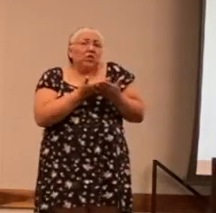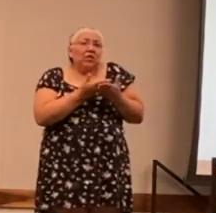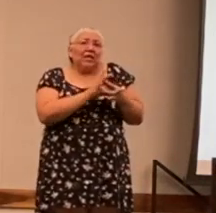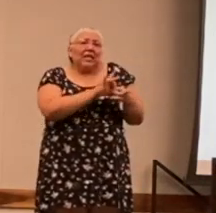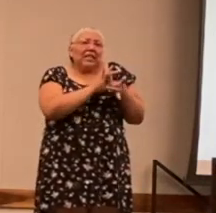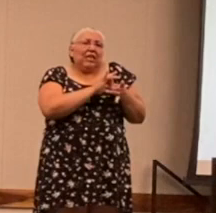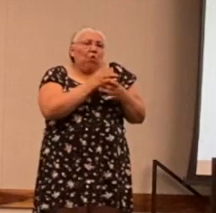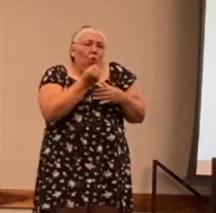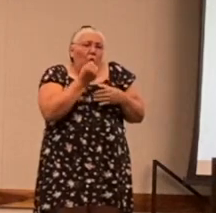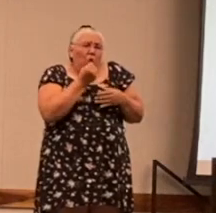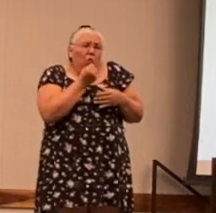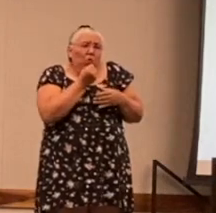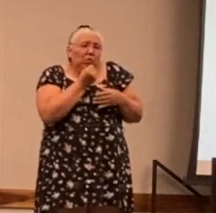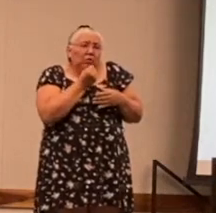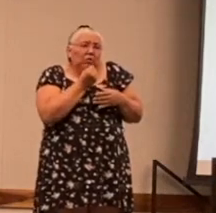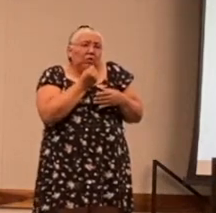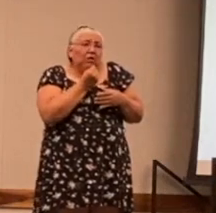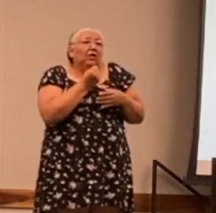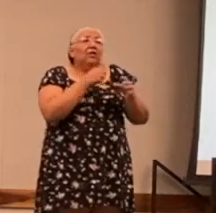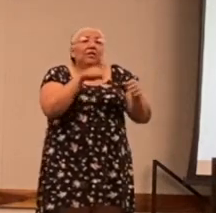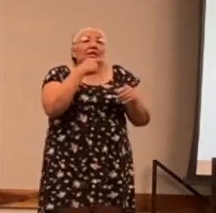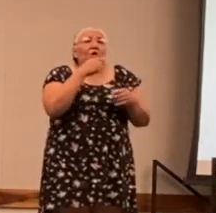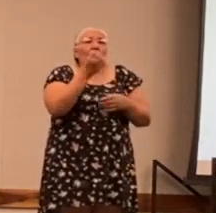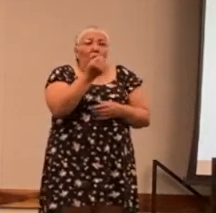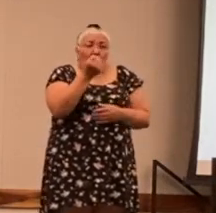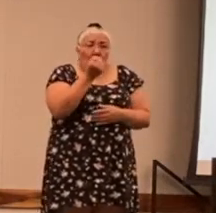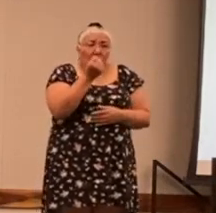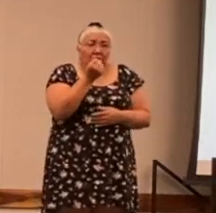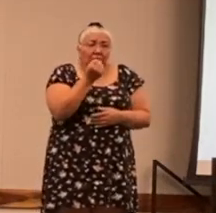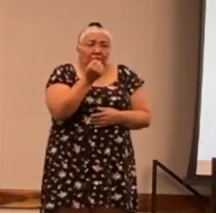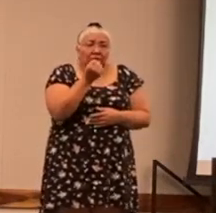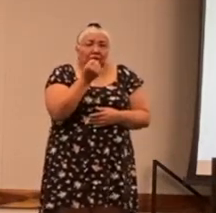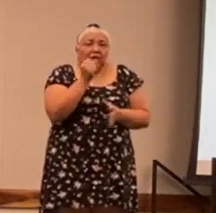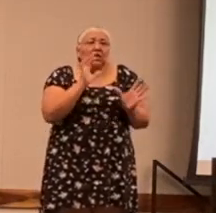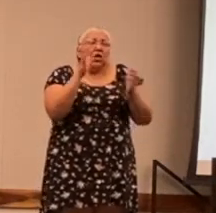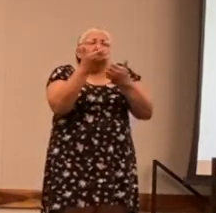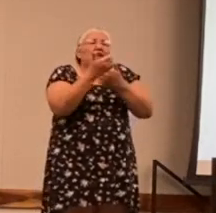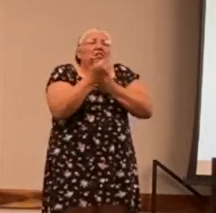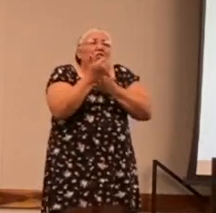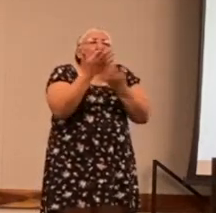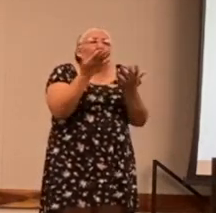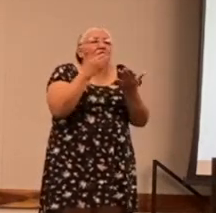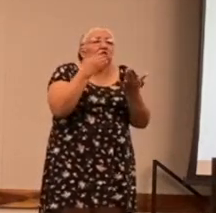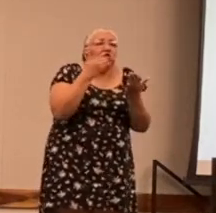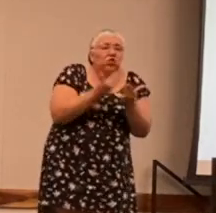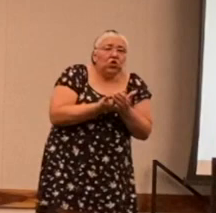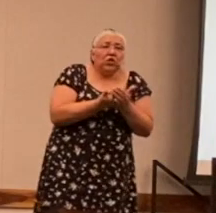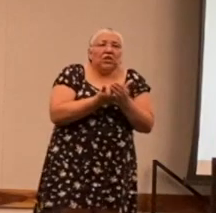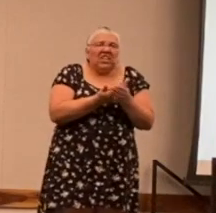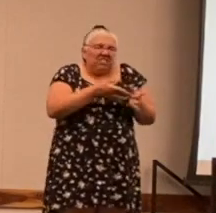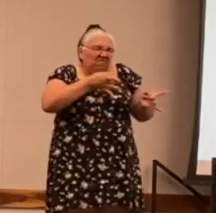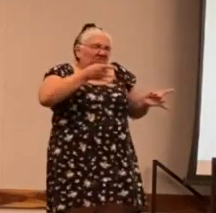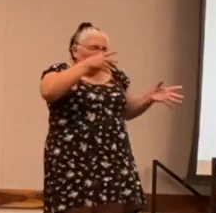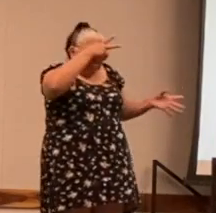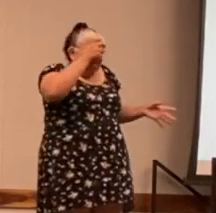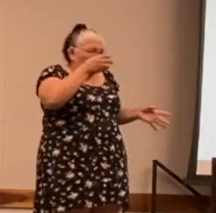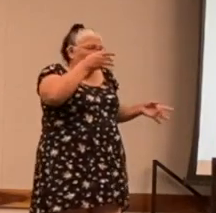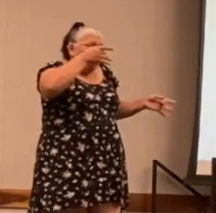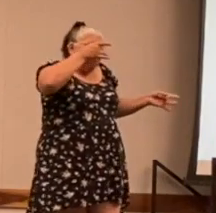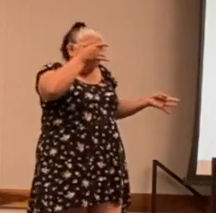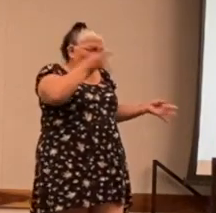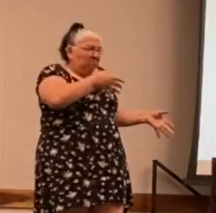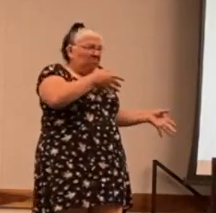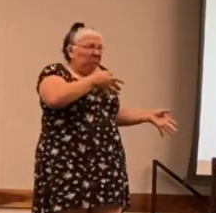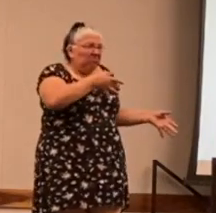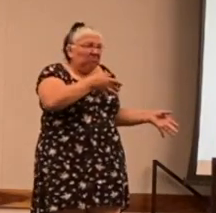means hold on to. Say hold on to. Right? It says, clutch to what is good. Detest evil. Hate what is